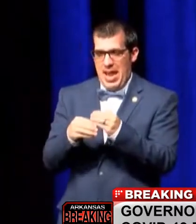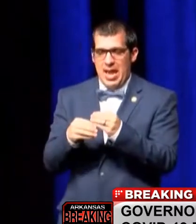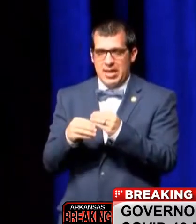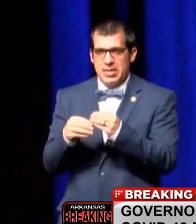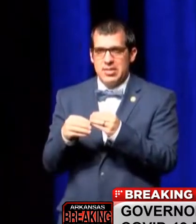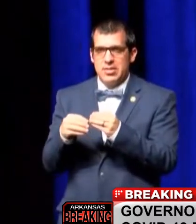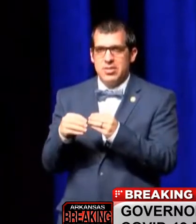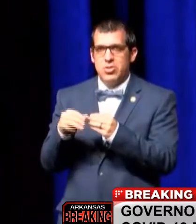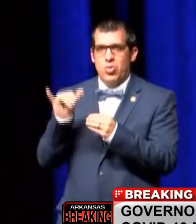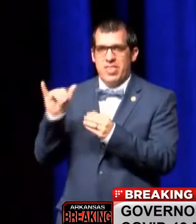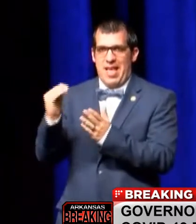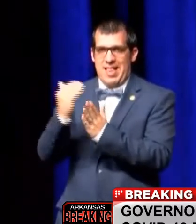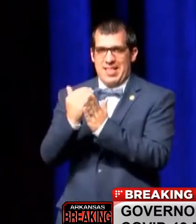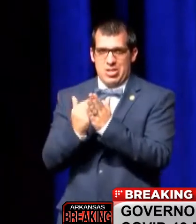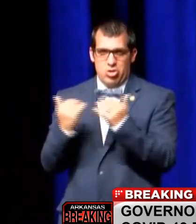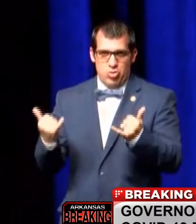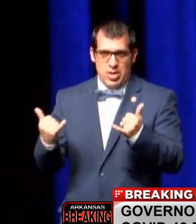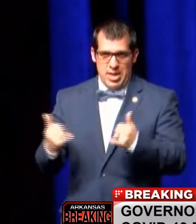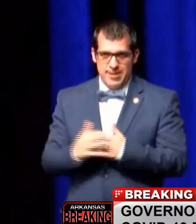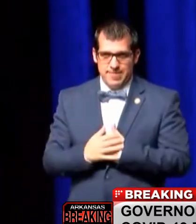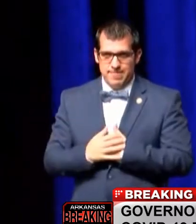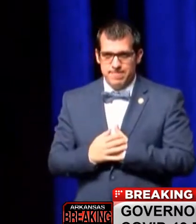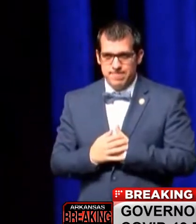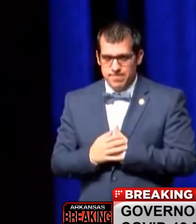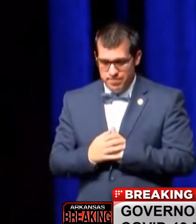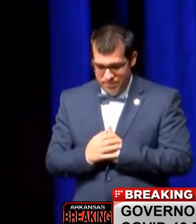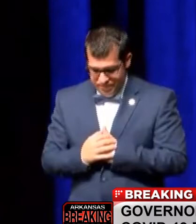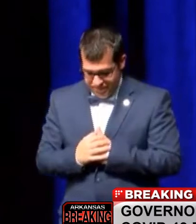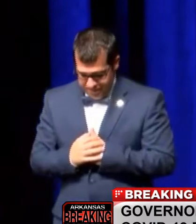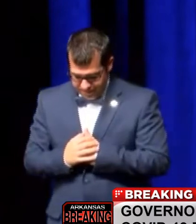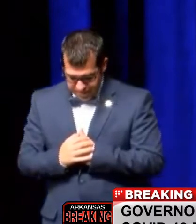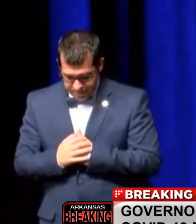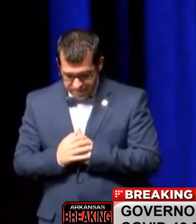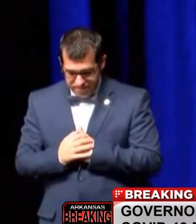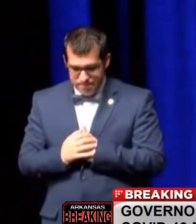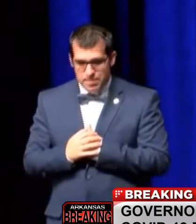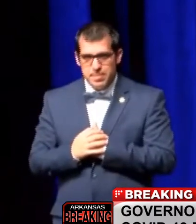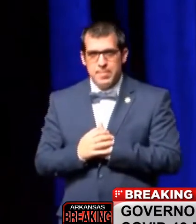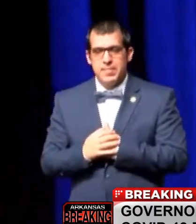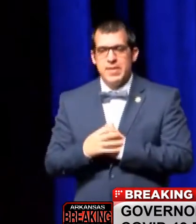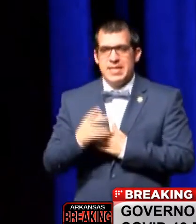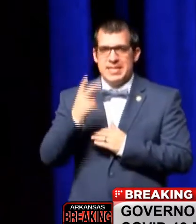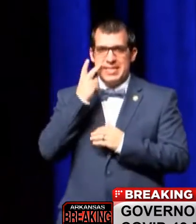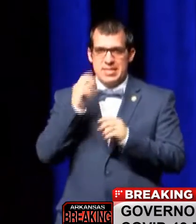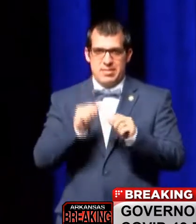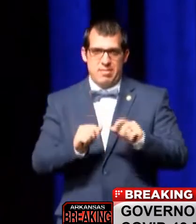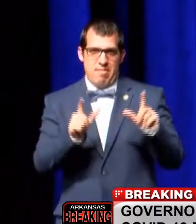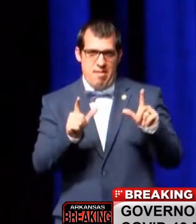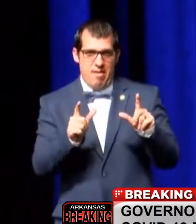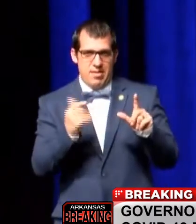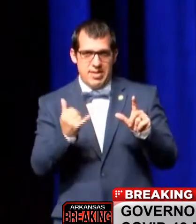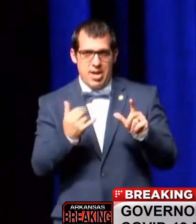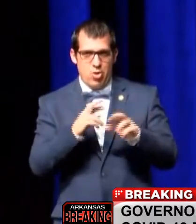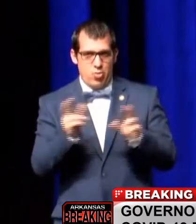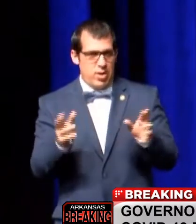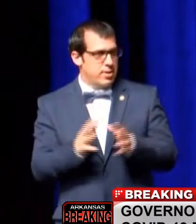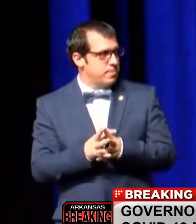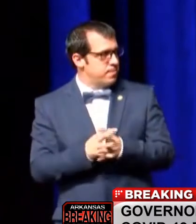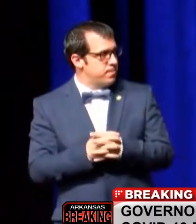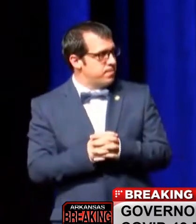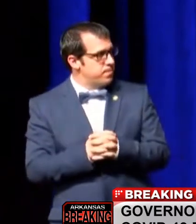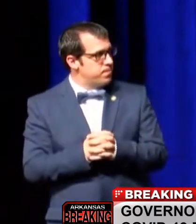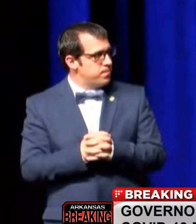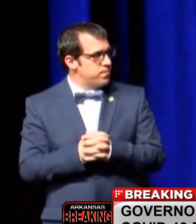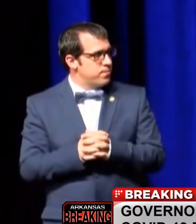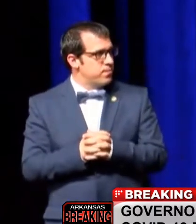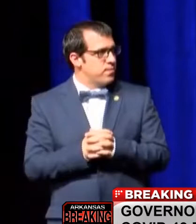the list today. If we go to our slides, we have those ready. We